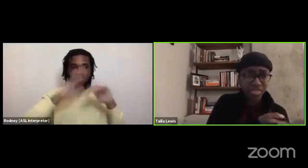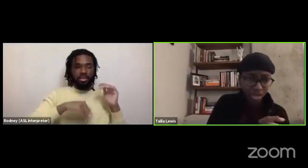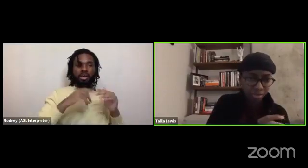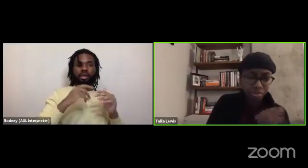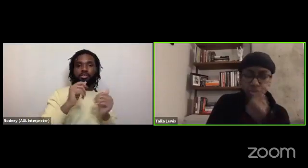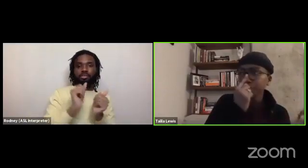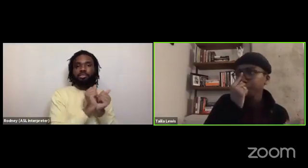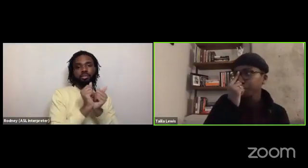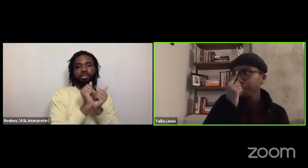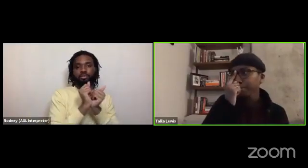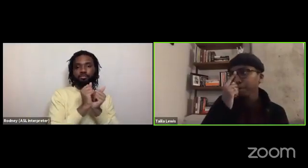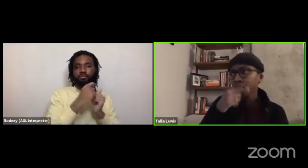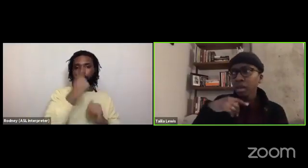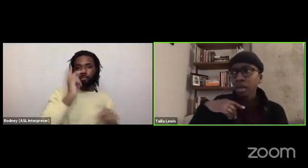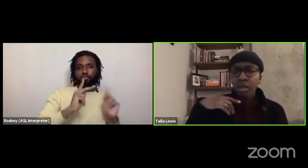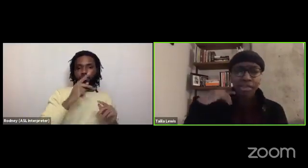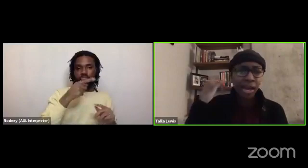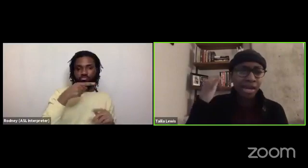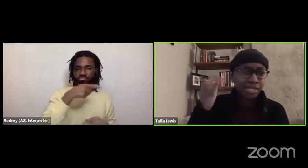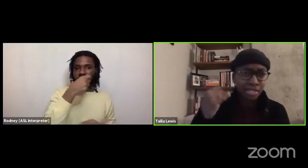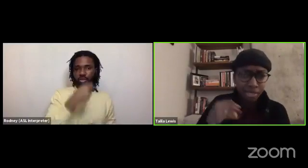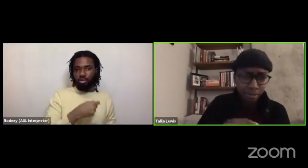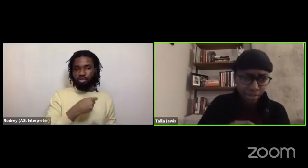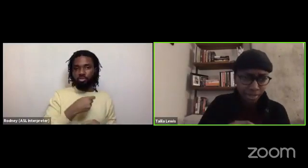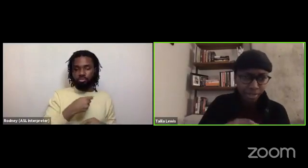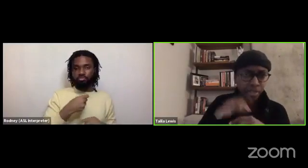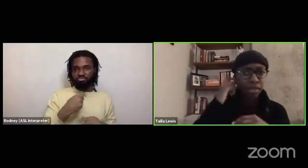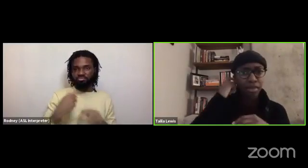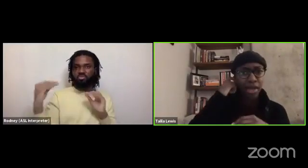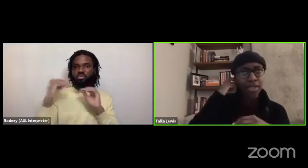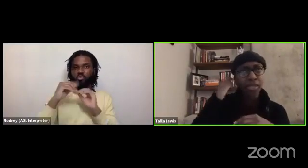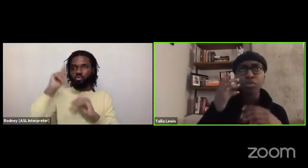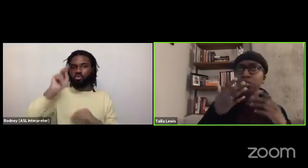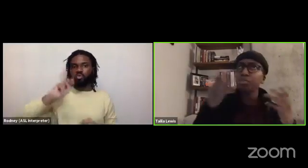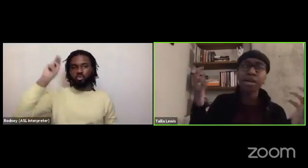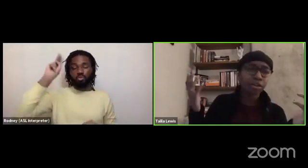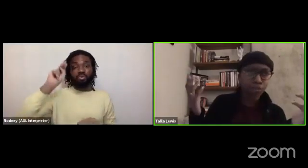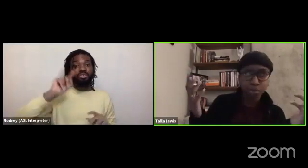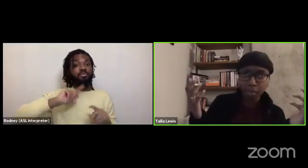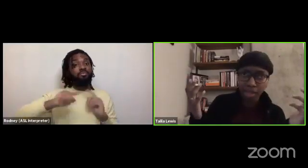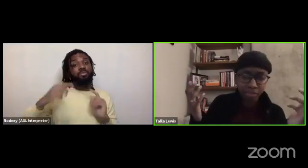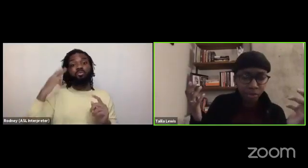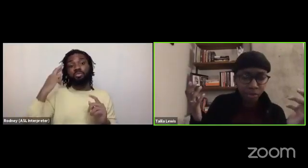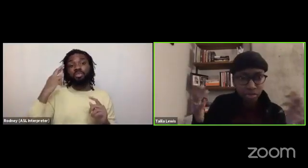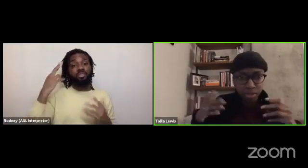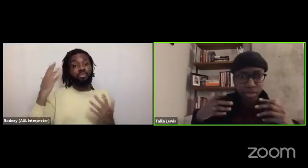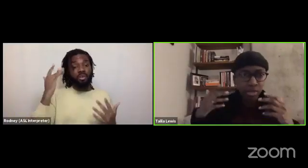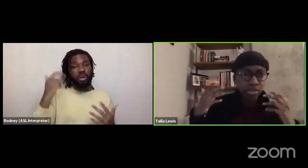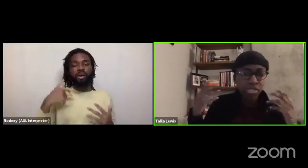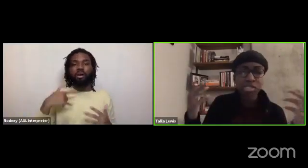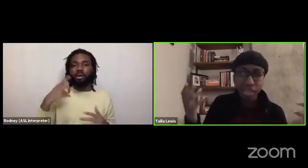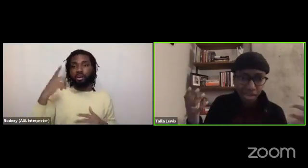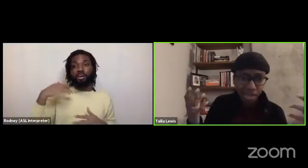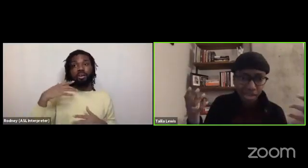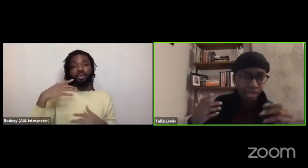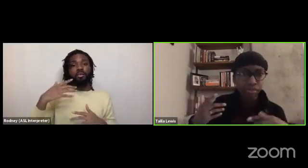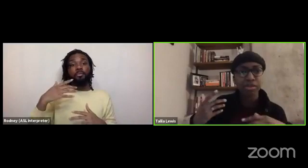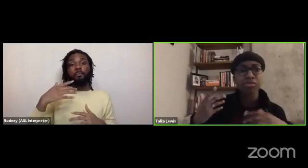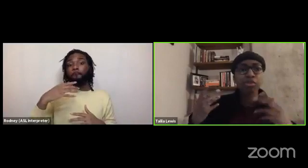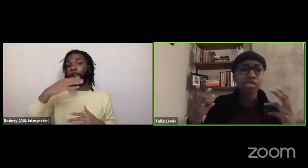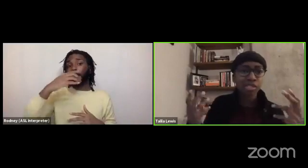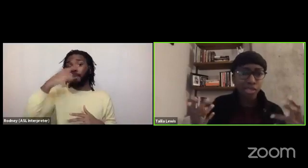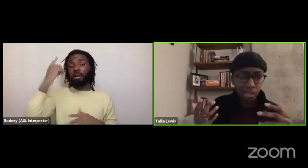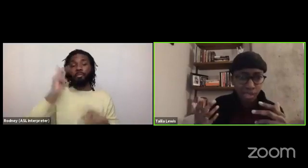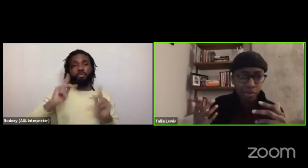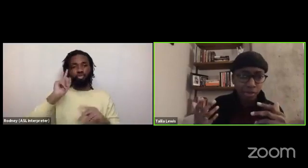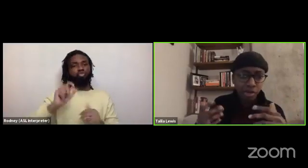enslaved South. The idea being that it was better for Black folks to be enslaved and being